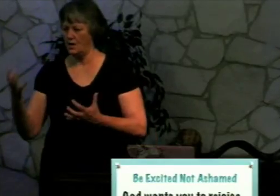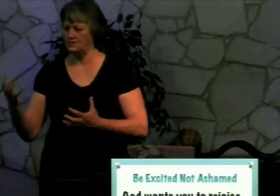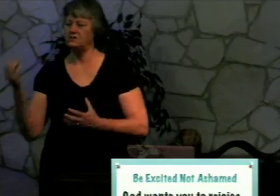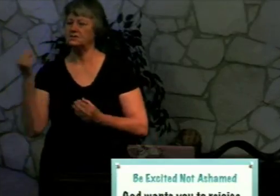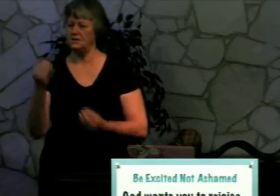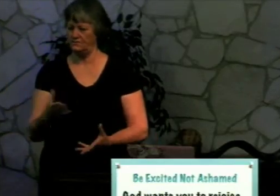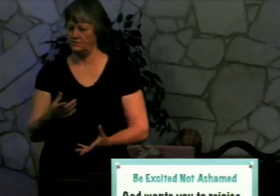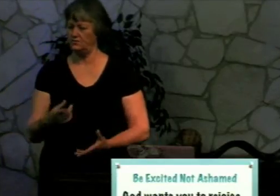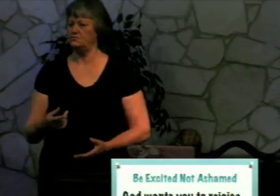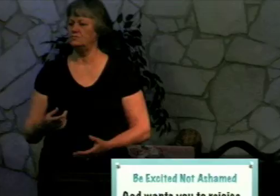want to give you